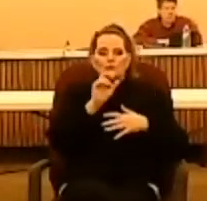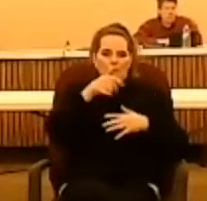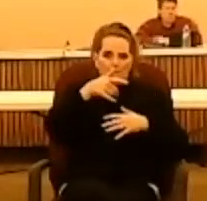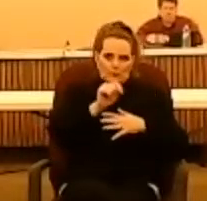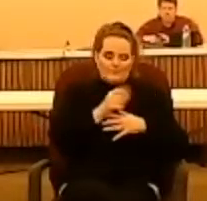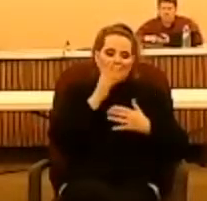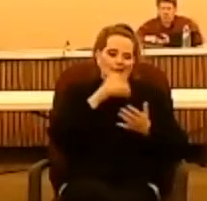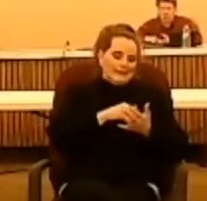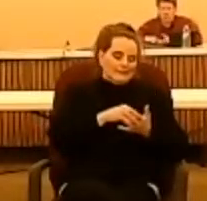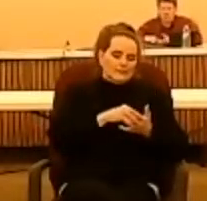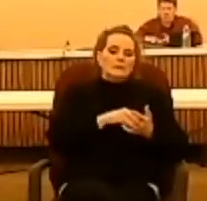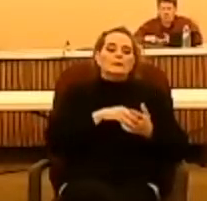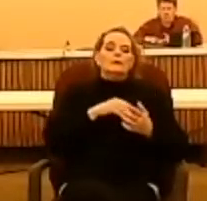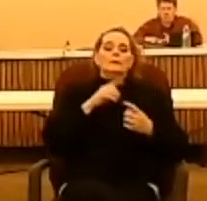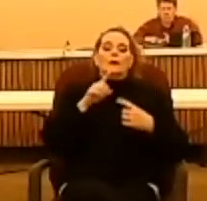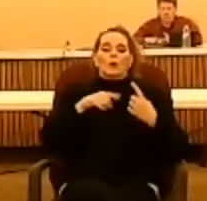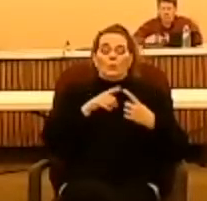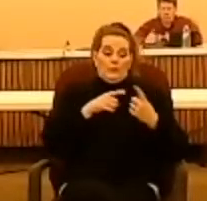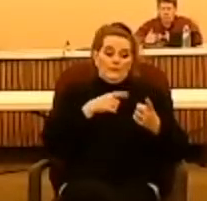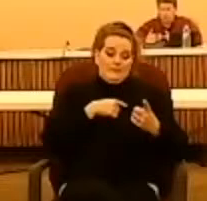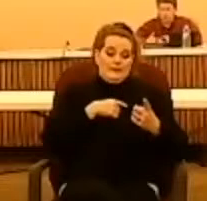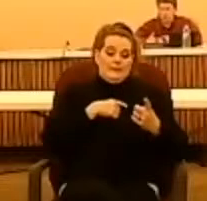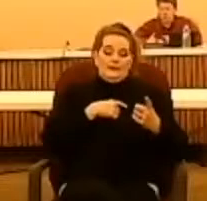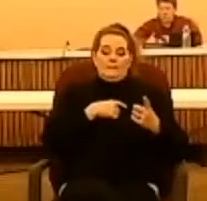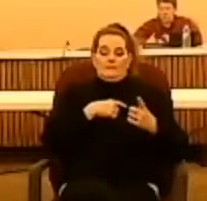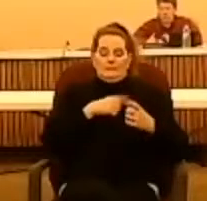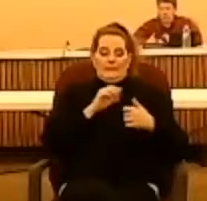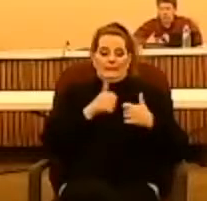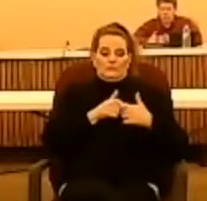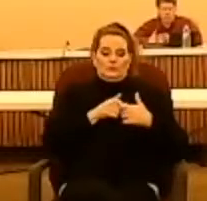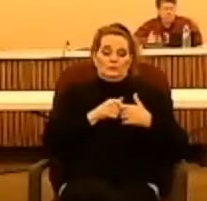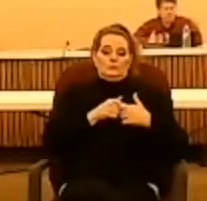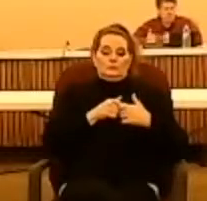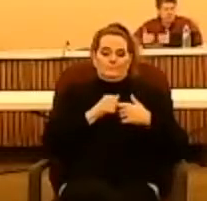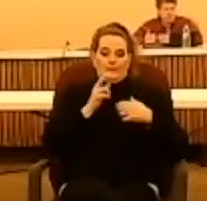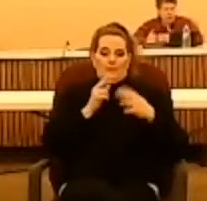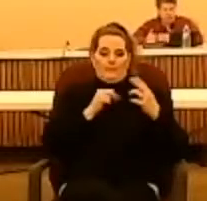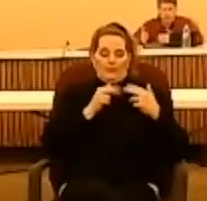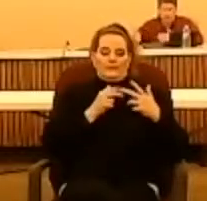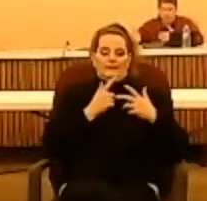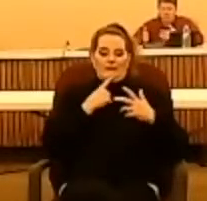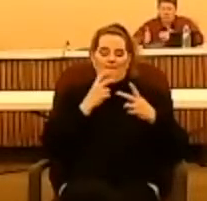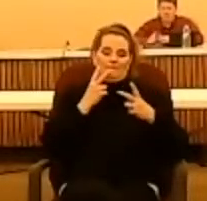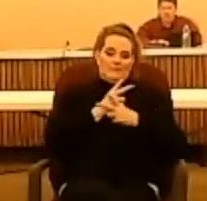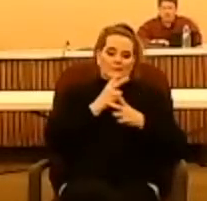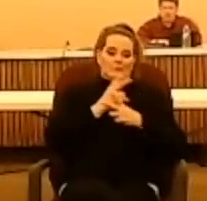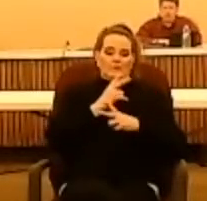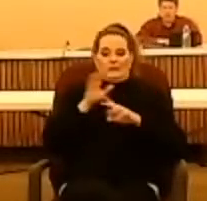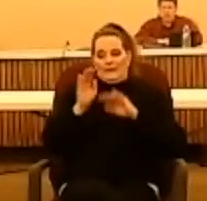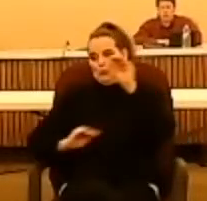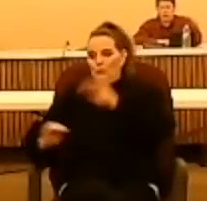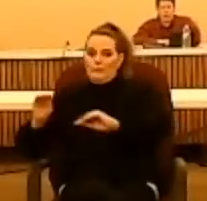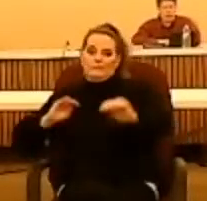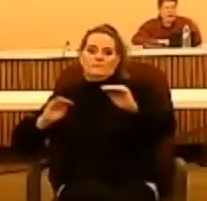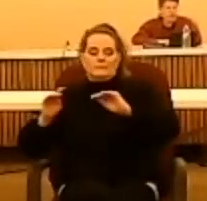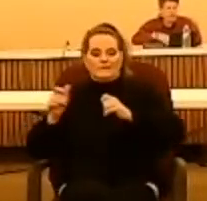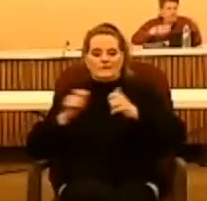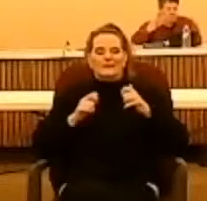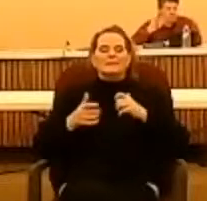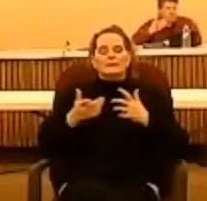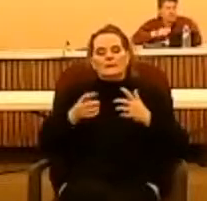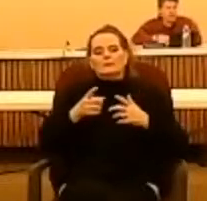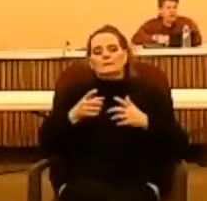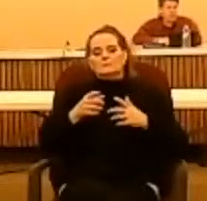again, when they fit all the stuff in the parameters necessary, as they shift the stuff around, they may have